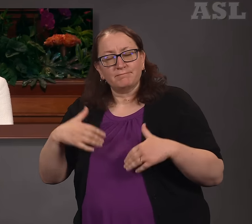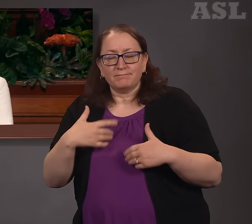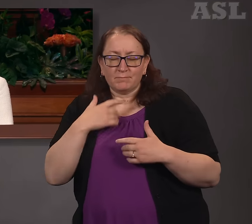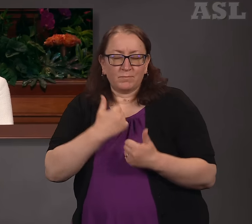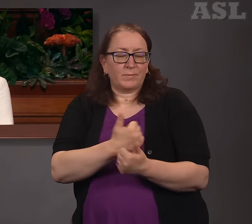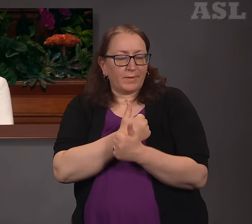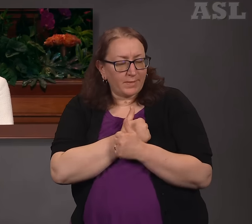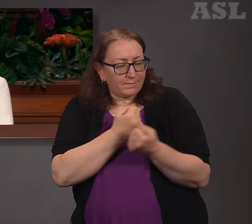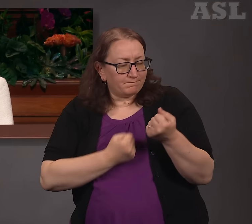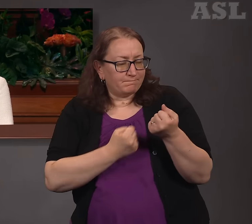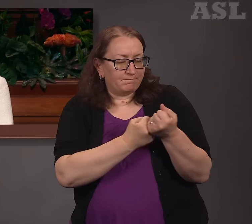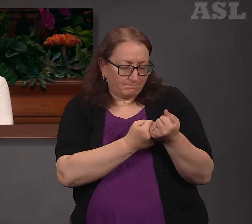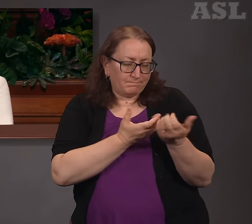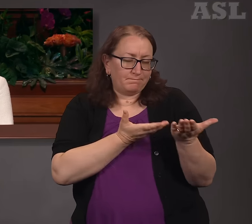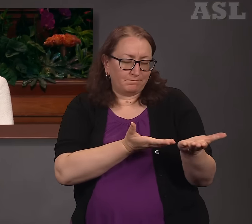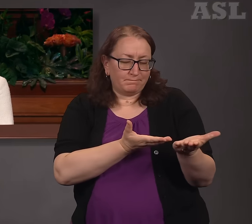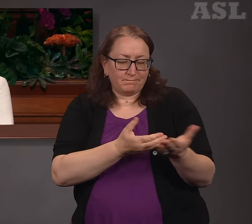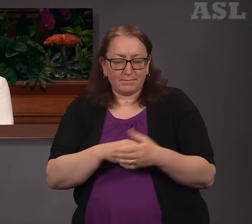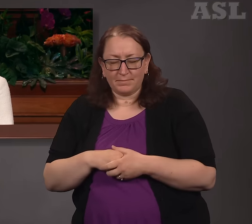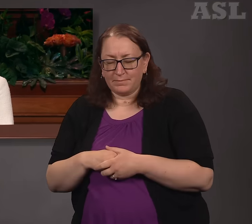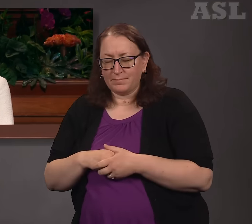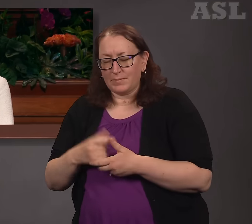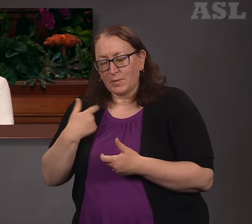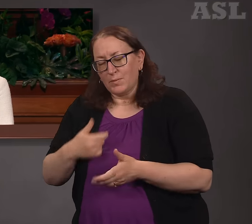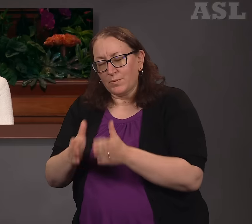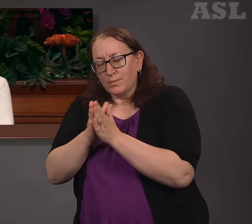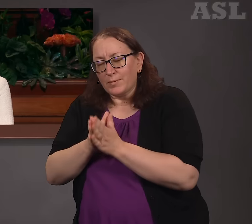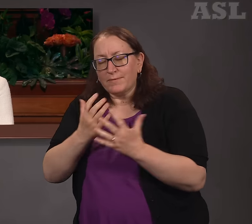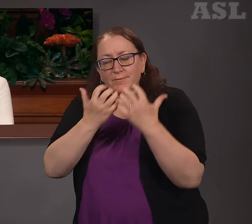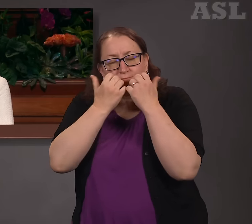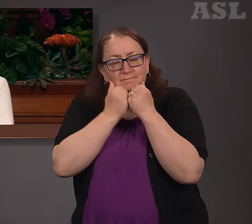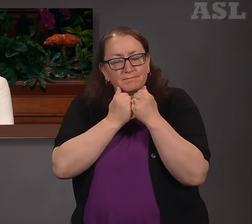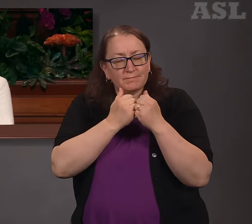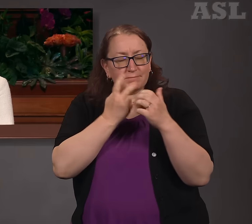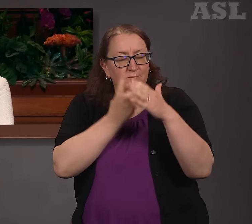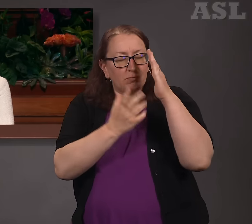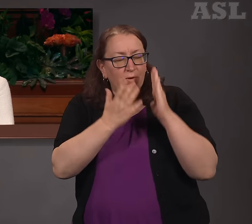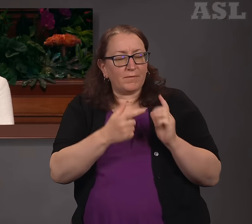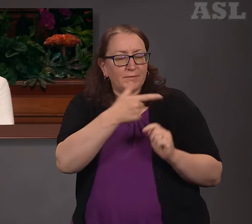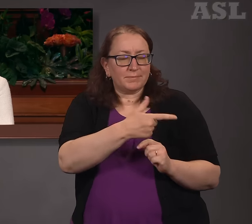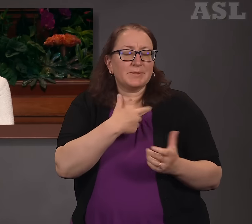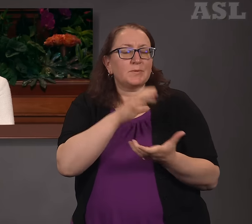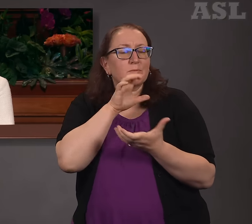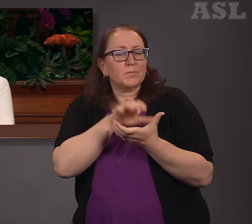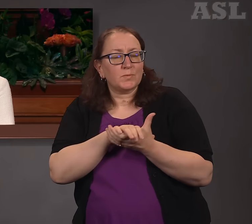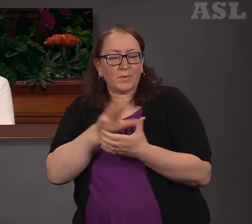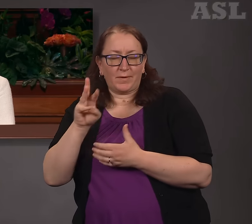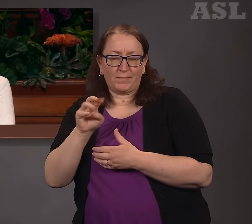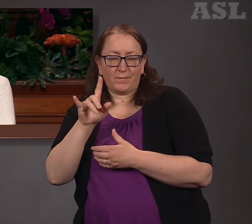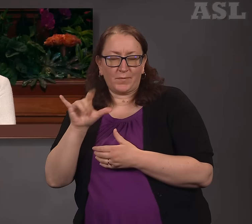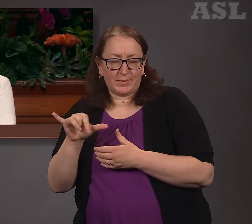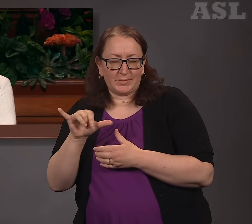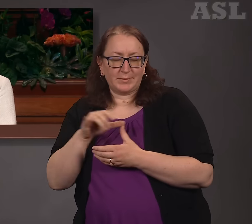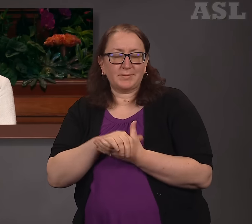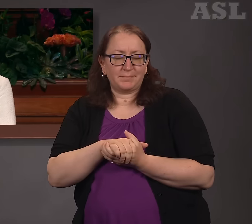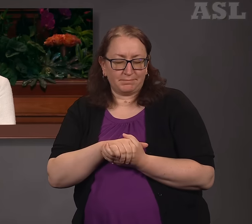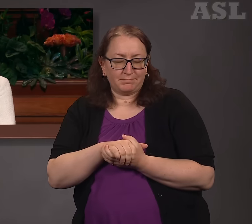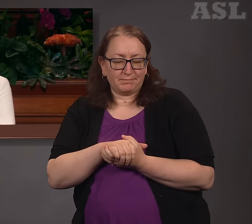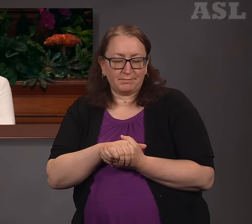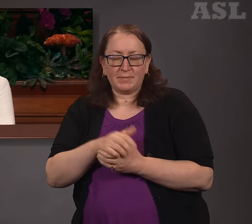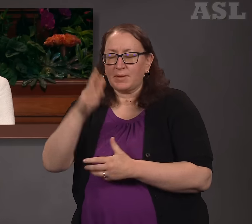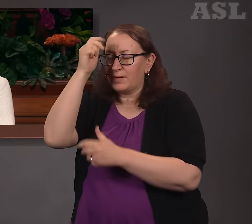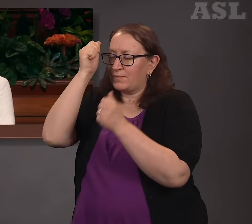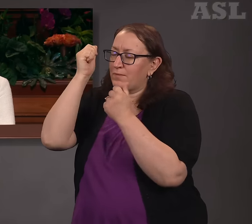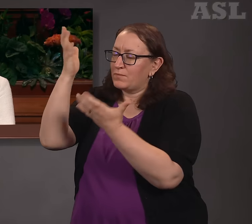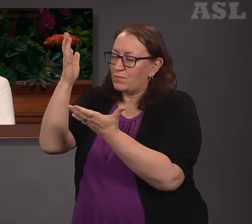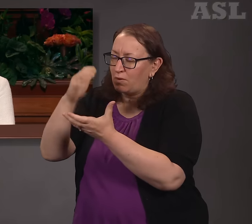and sustain him. We pray for our dear prophet and his beloved wife, Wendy. Heavenly Father,